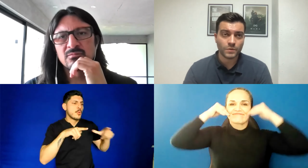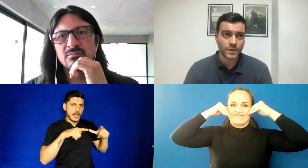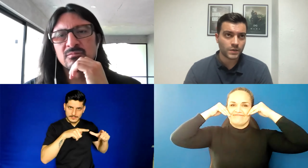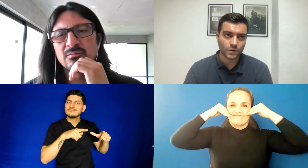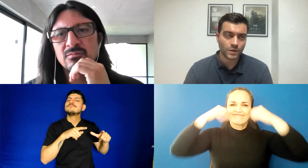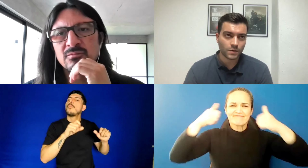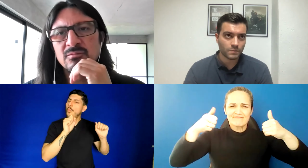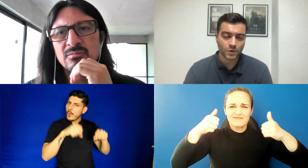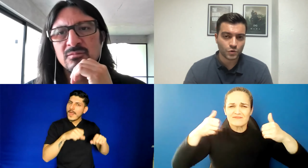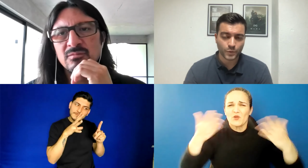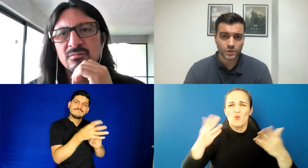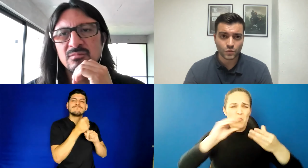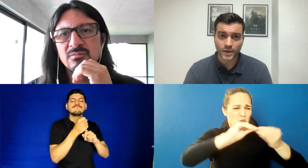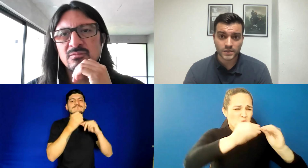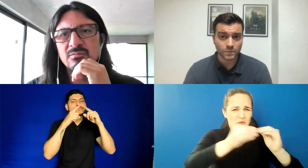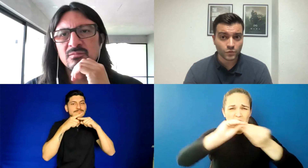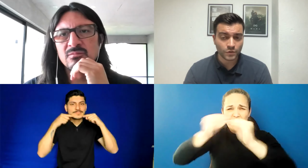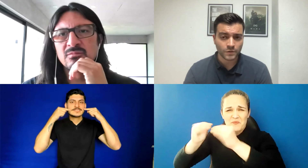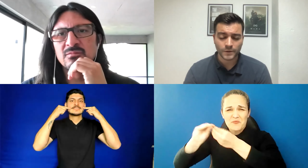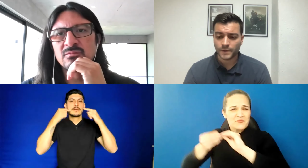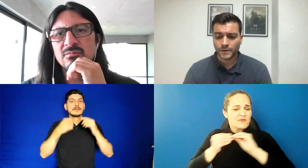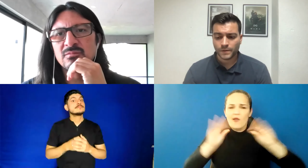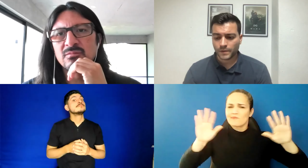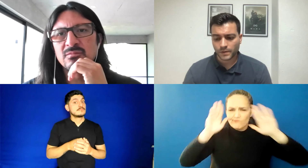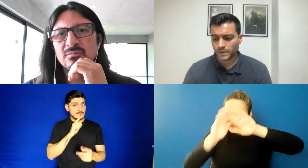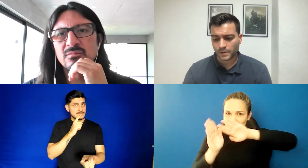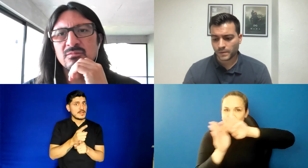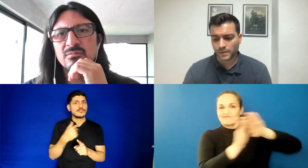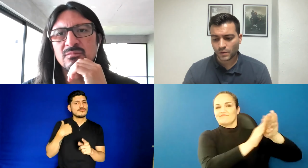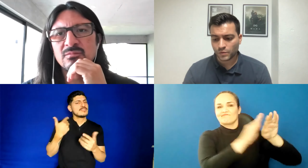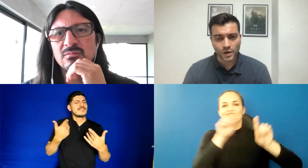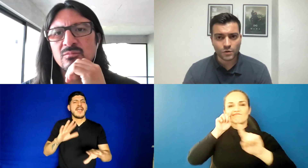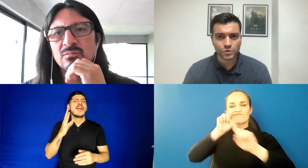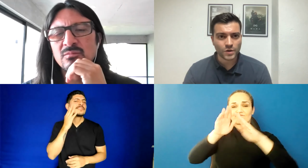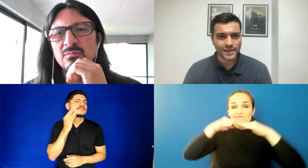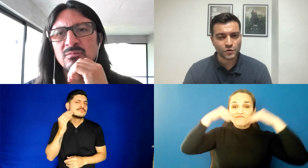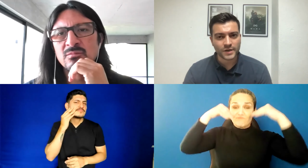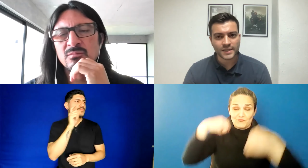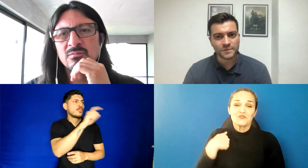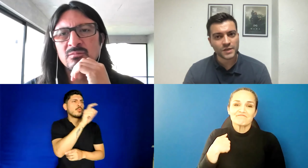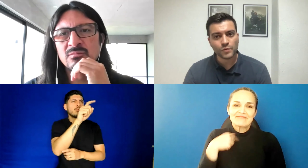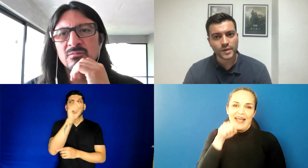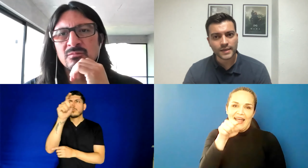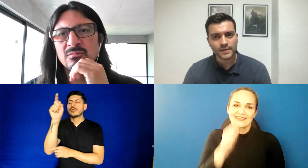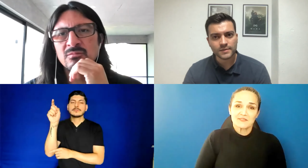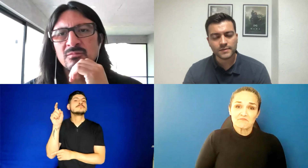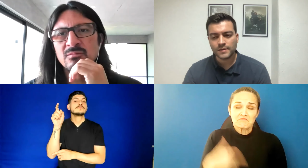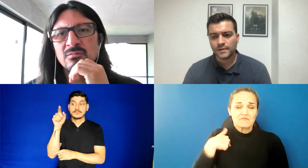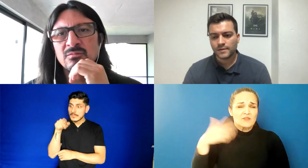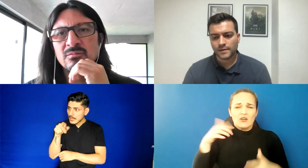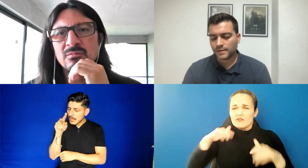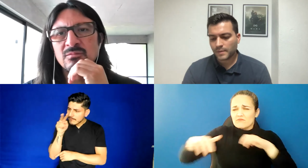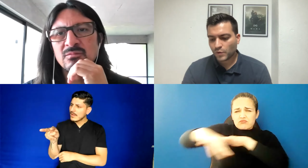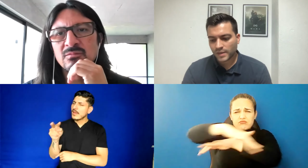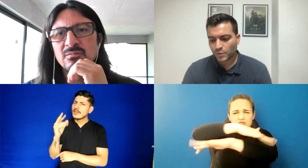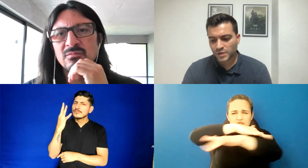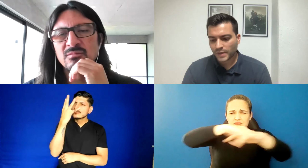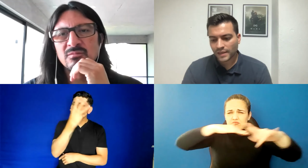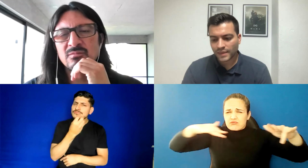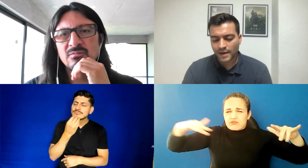from the reality that everybody was living in that moment. And I've seen this in many places in the world. I've found the